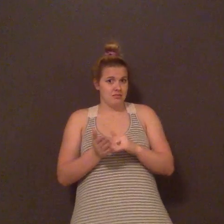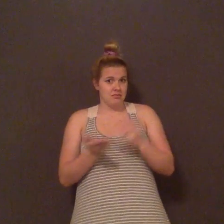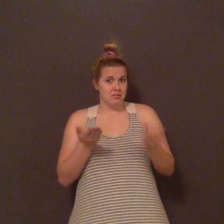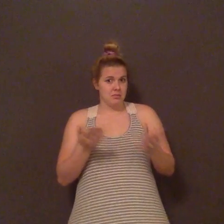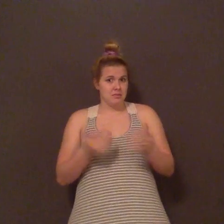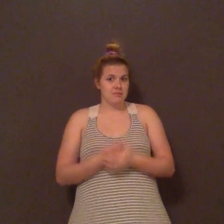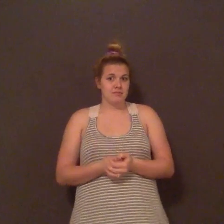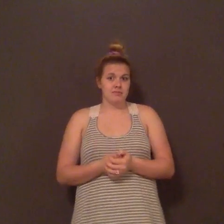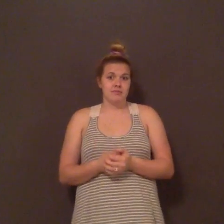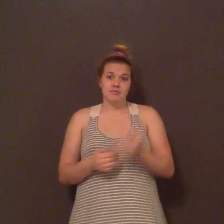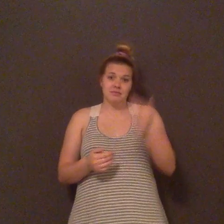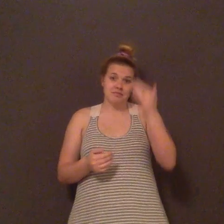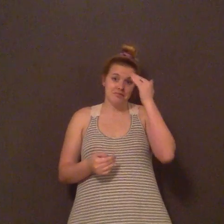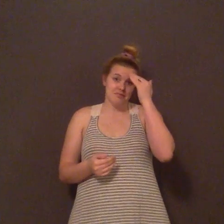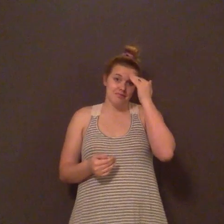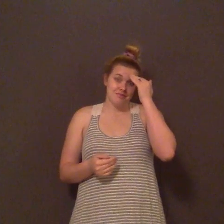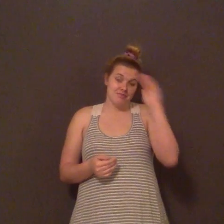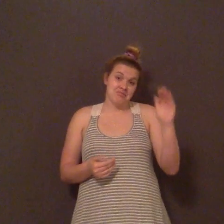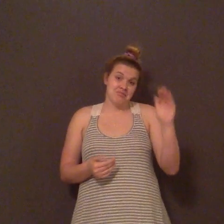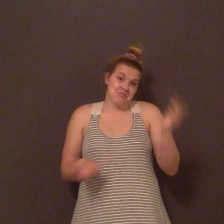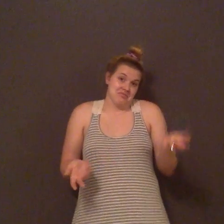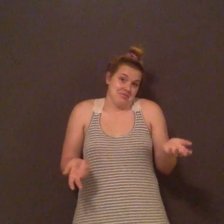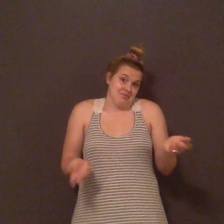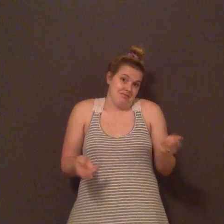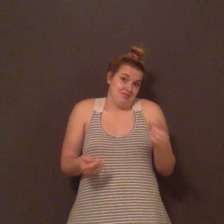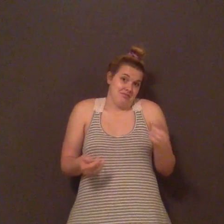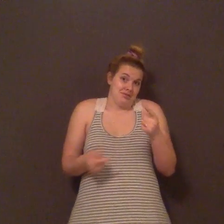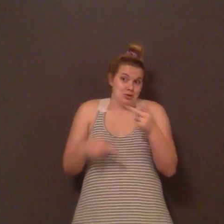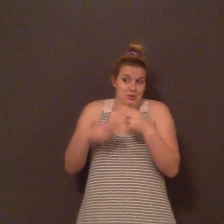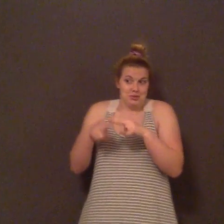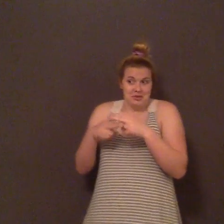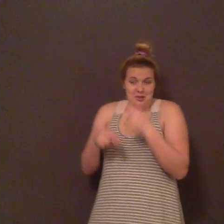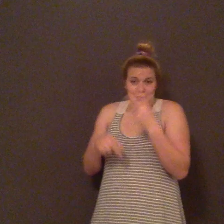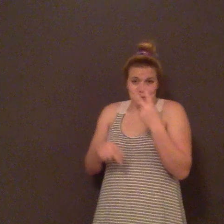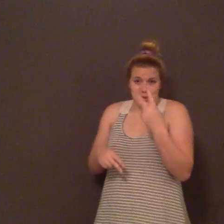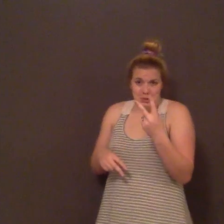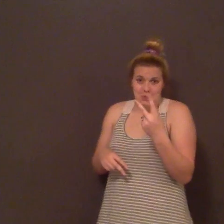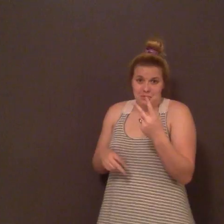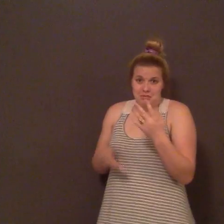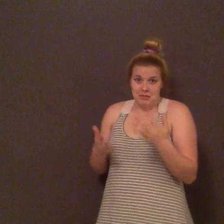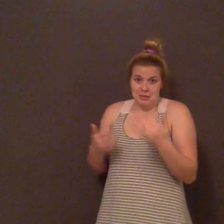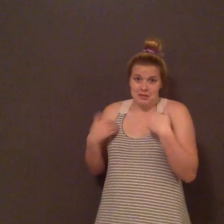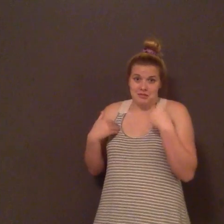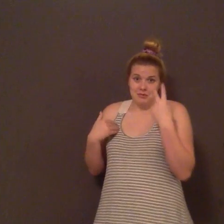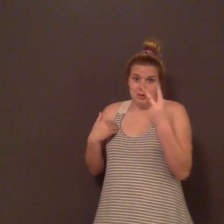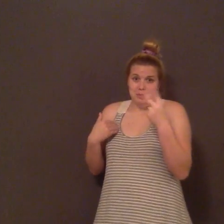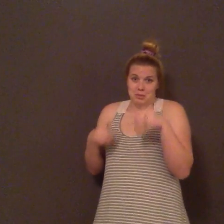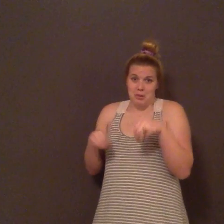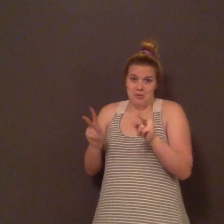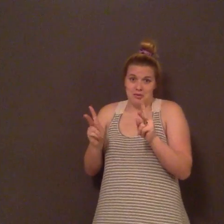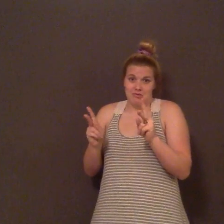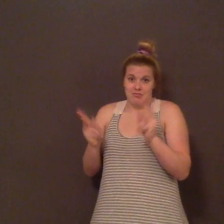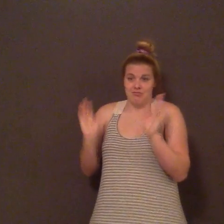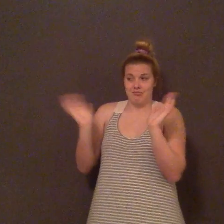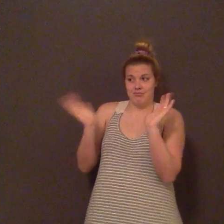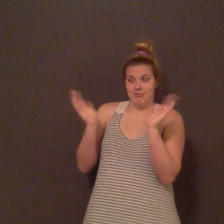I don't know. I did crack 2 eggs over my head, so I feel like maybe I should get 2 chances. Got me there. How about this